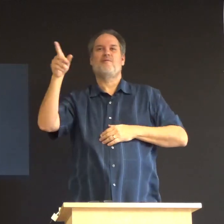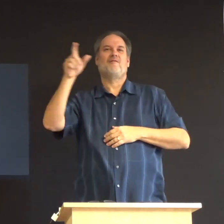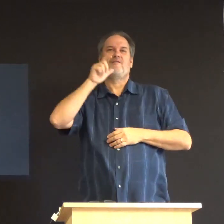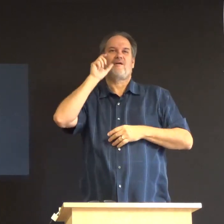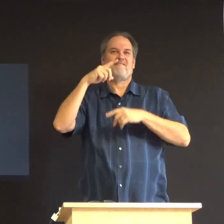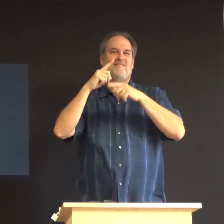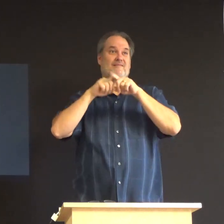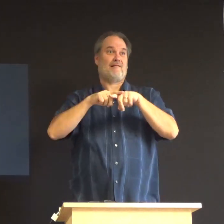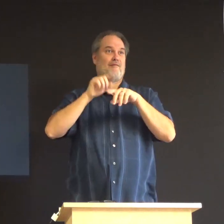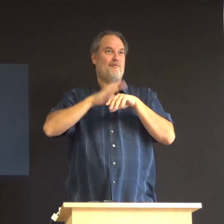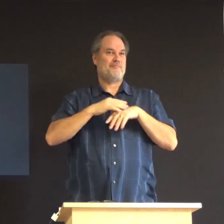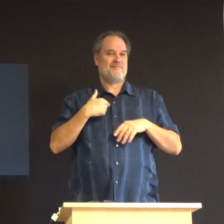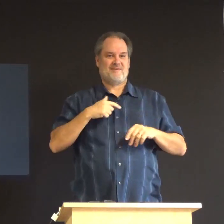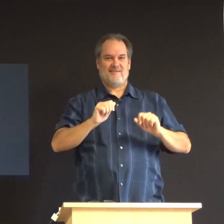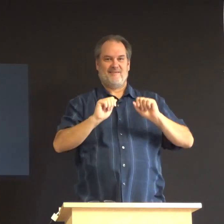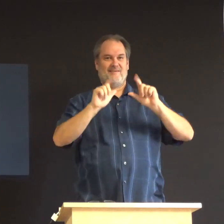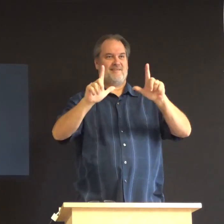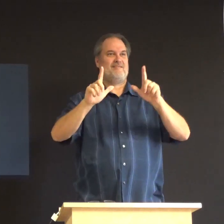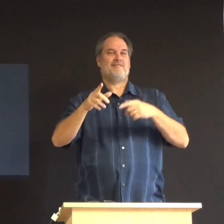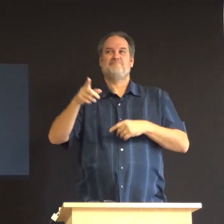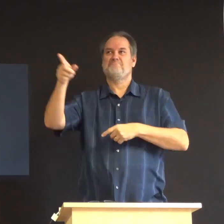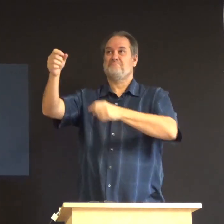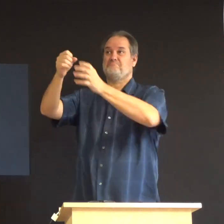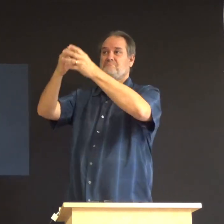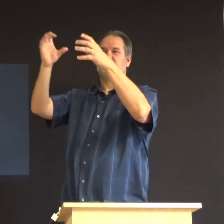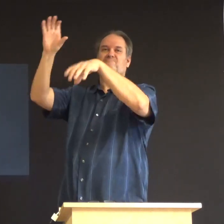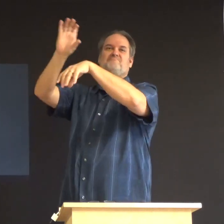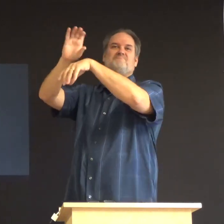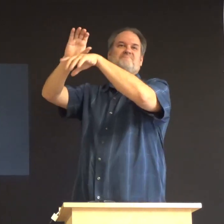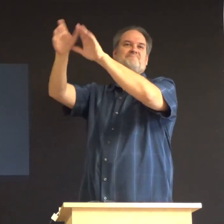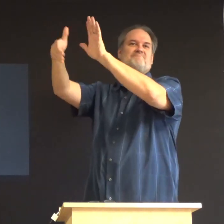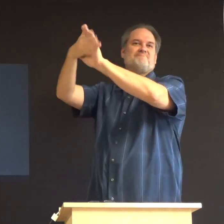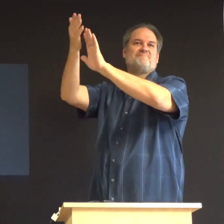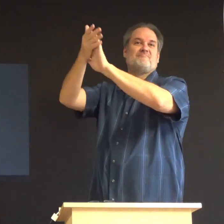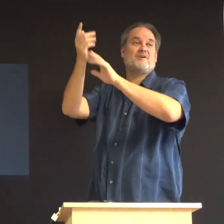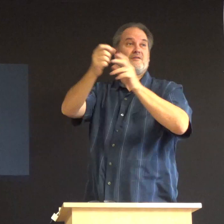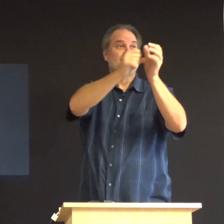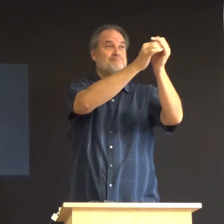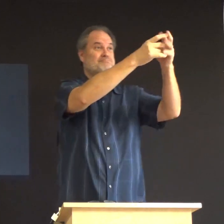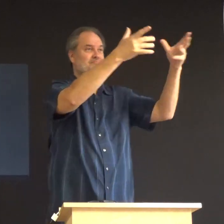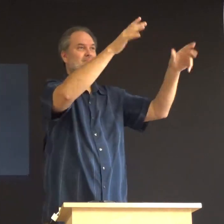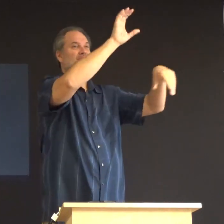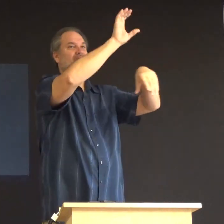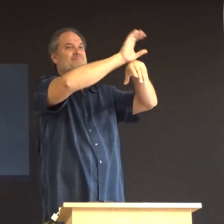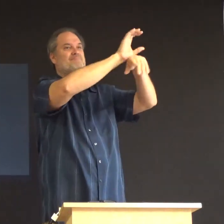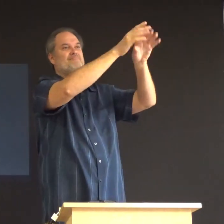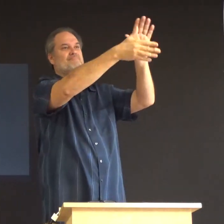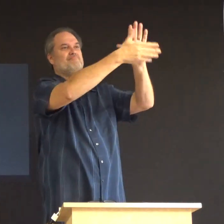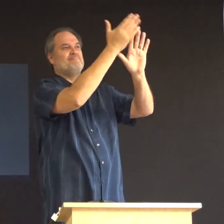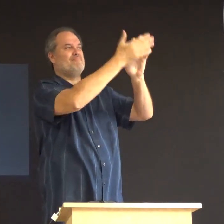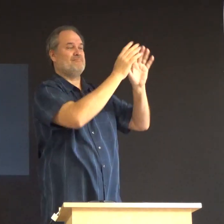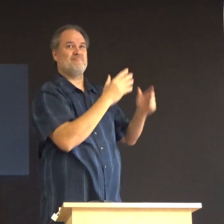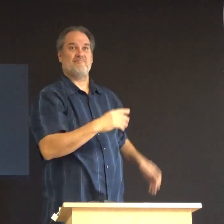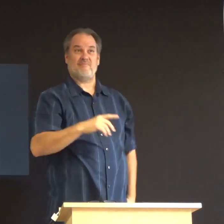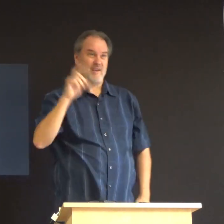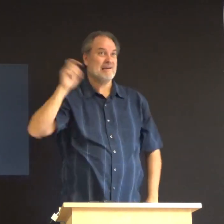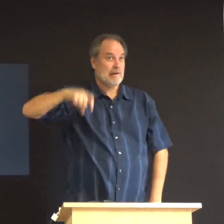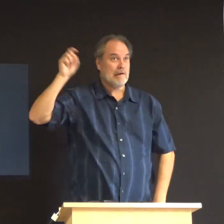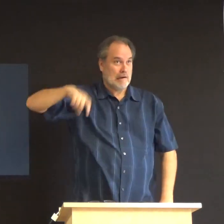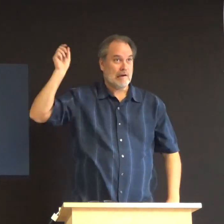Churches that would start with two or three, they would grow. And they would, once they grew, they would become churches of their